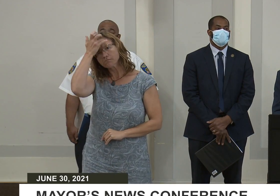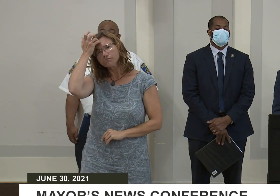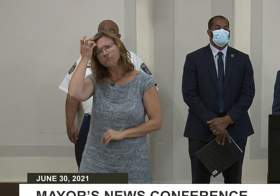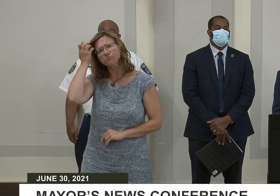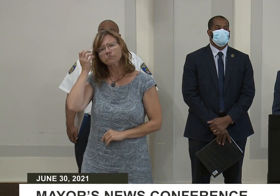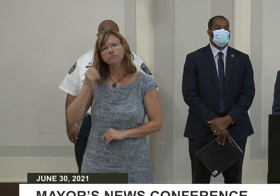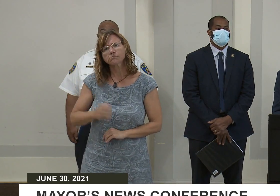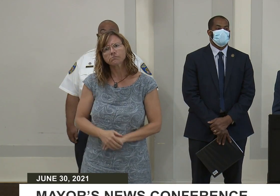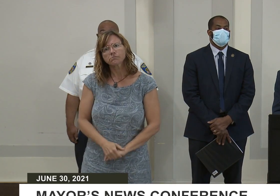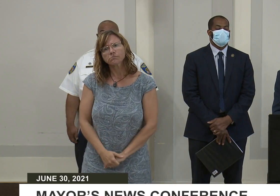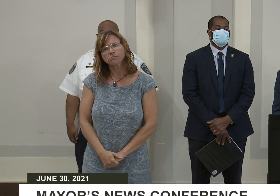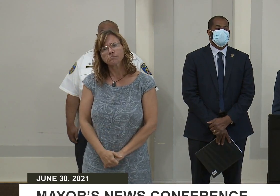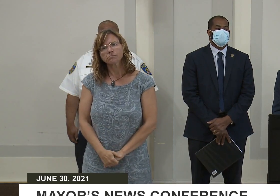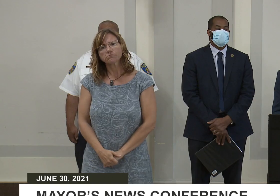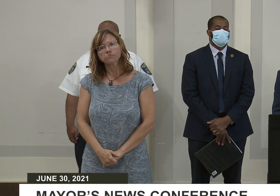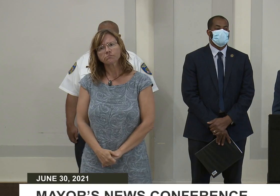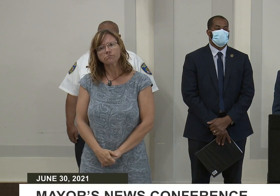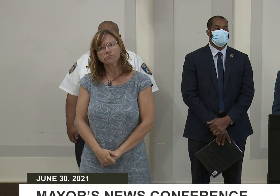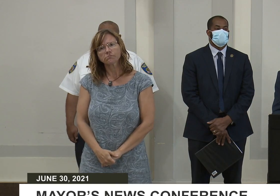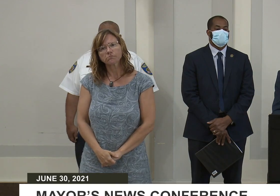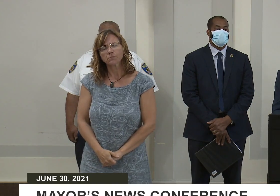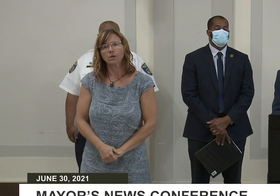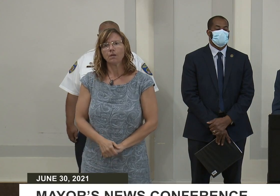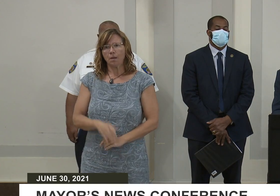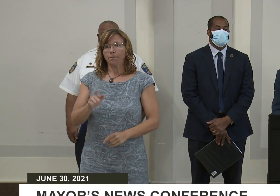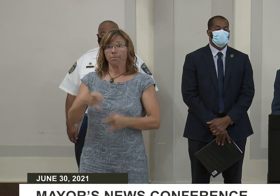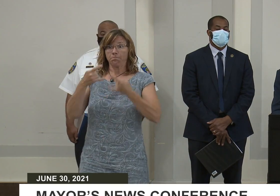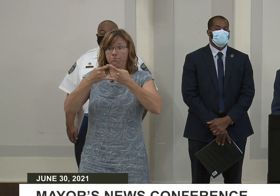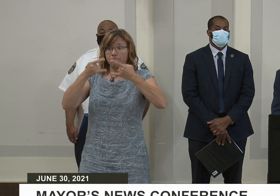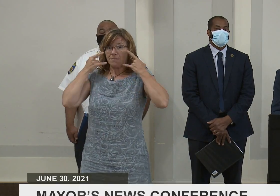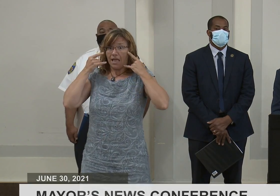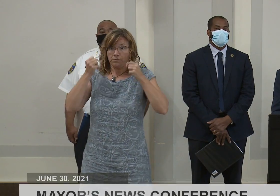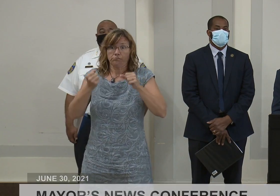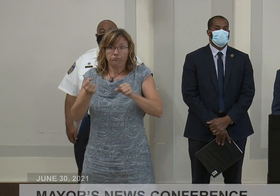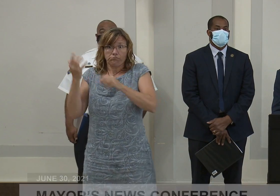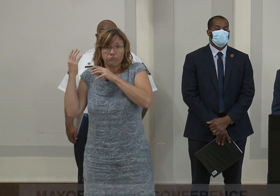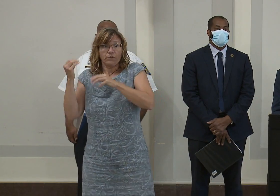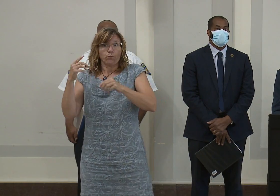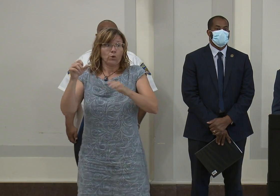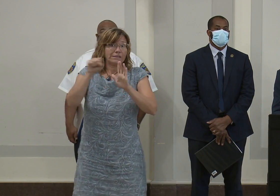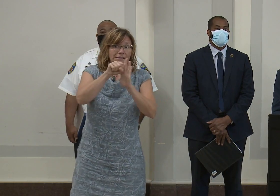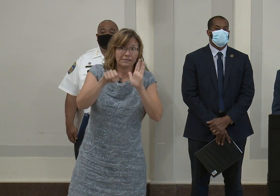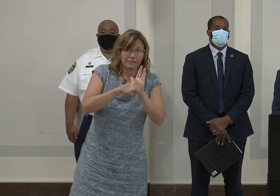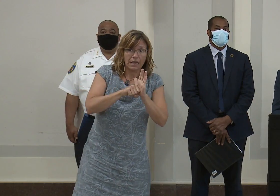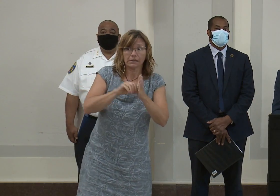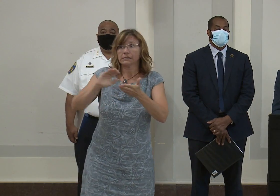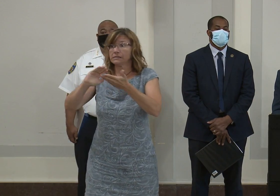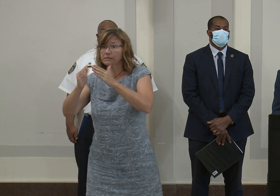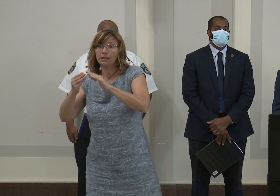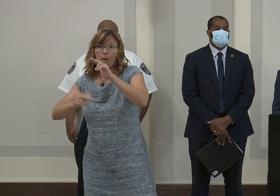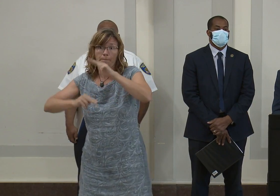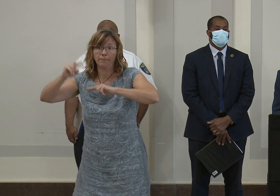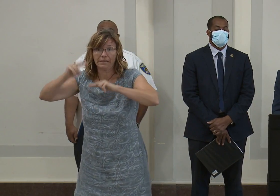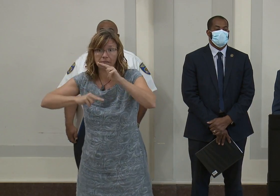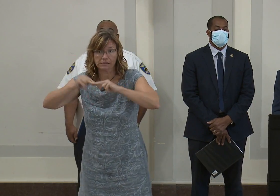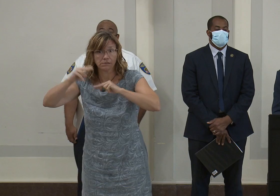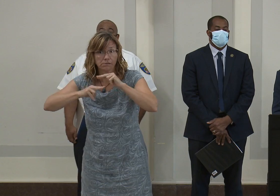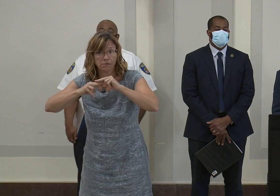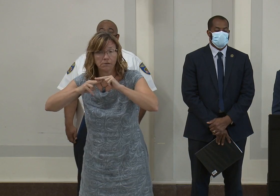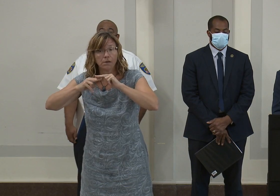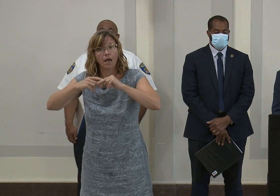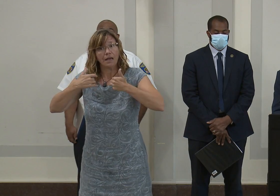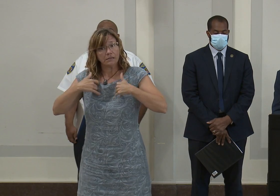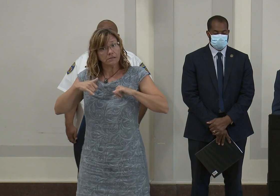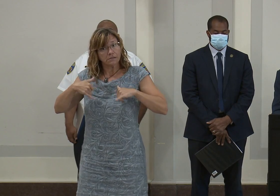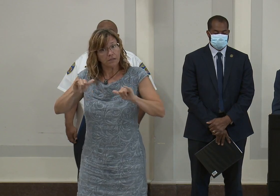every unvaccinated person to continue to wear a mask when unable to socially distance